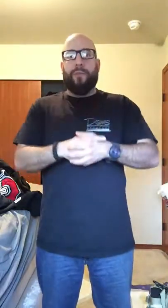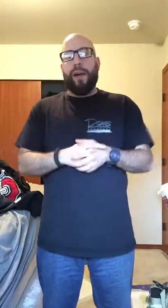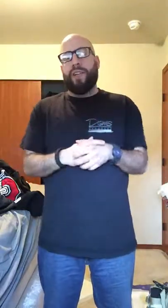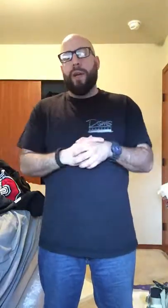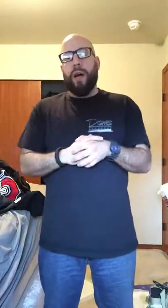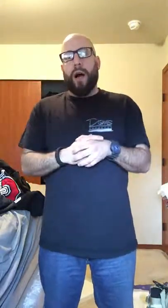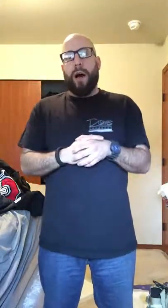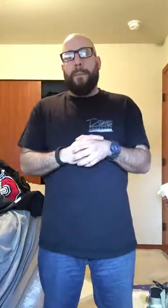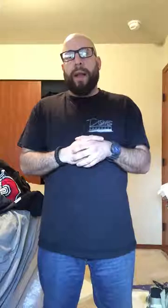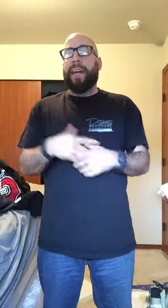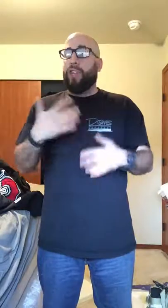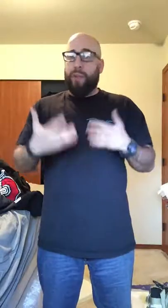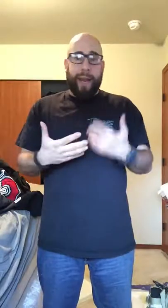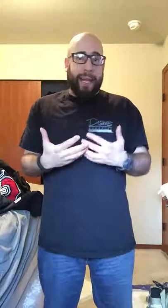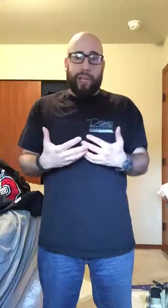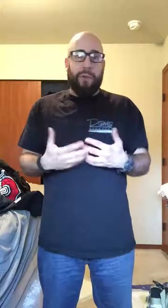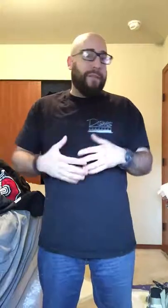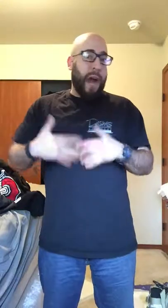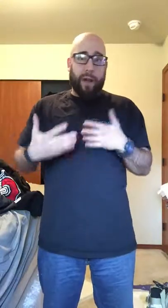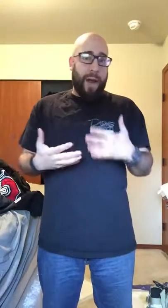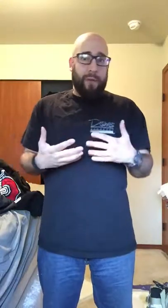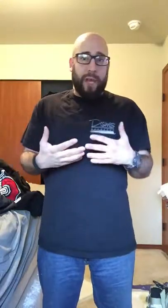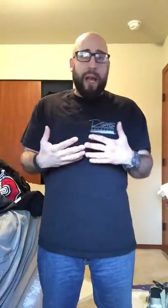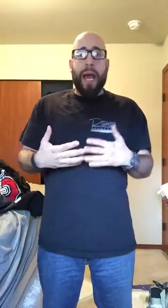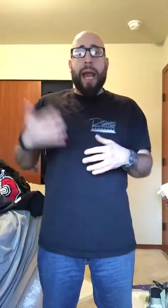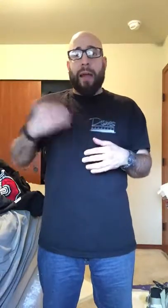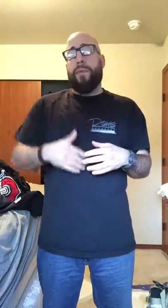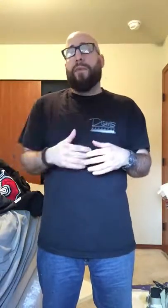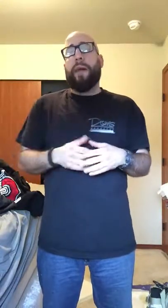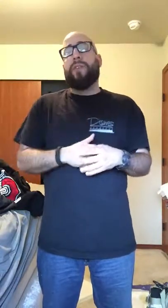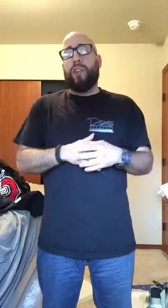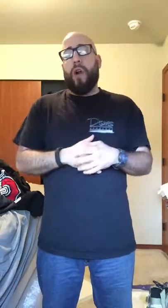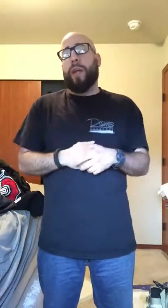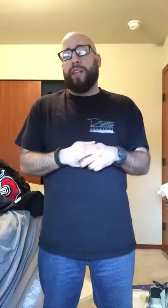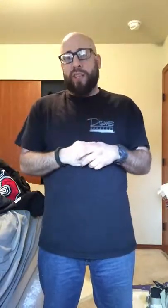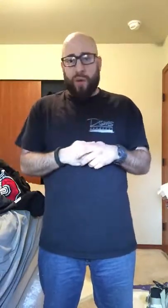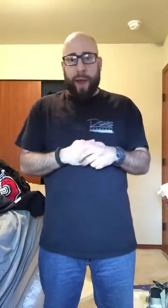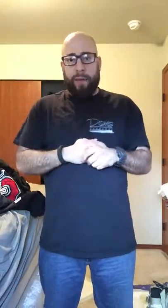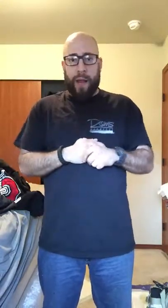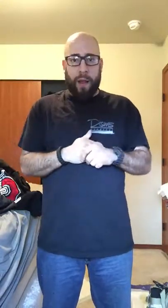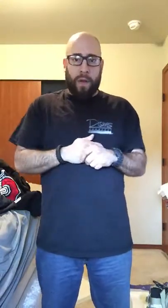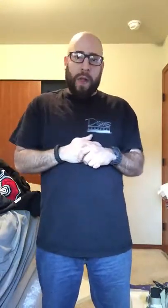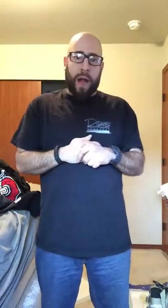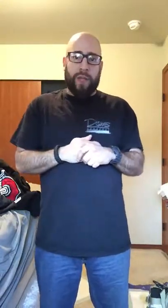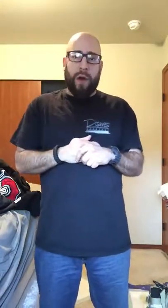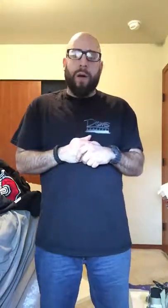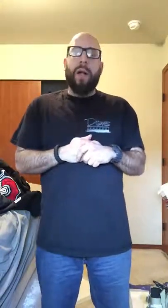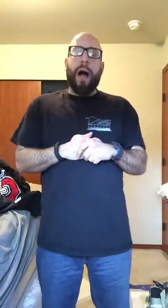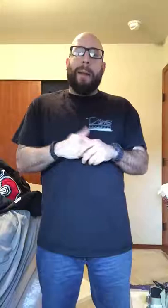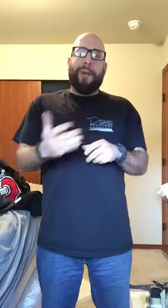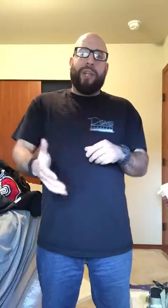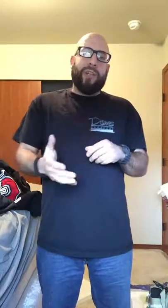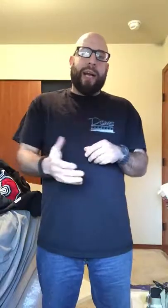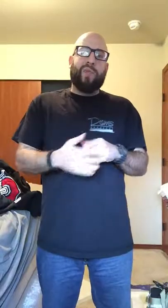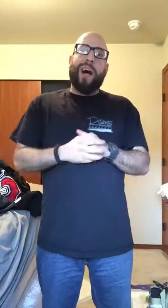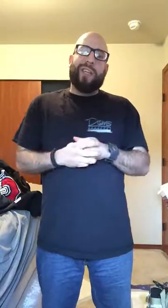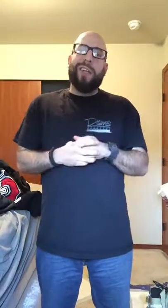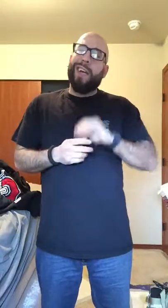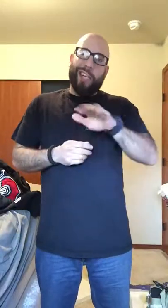press, but that's a training issue. I've gotten around it, and I can put rounds on target just as quick as any other Glock. So I appreciate you guys watching. Enjoy